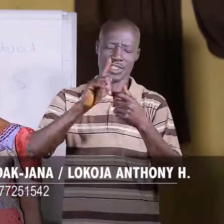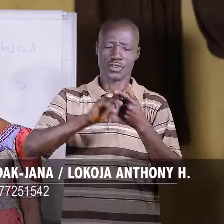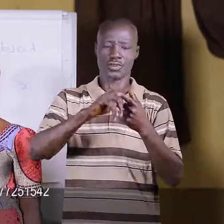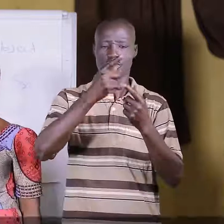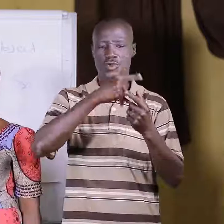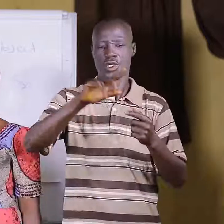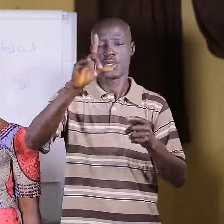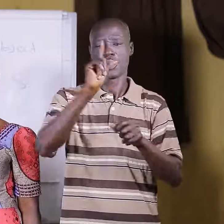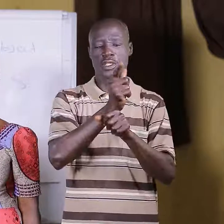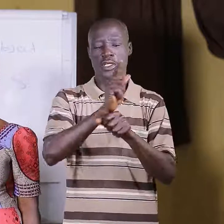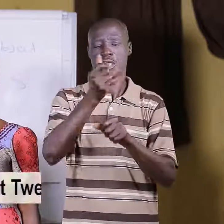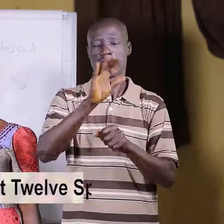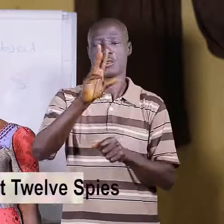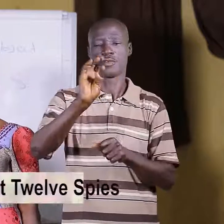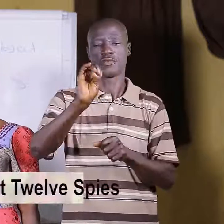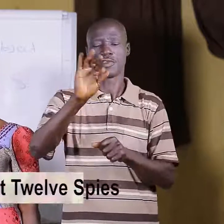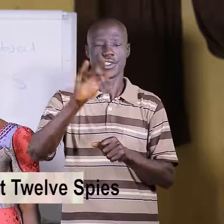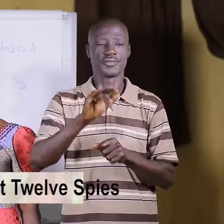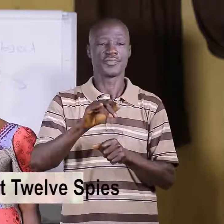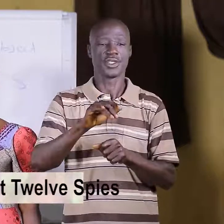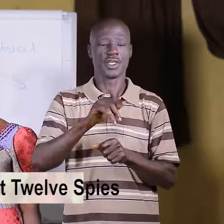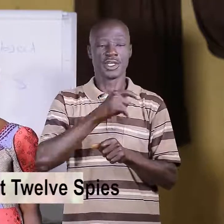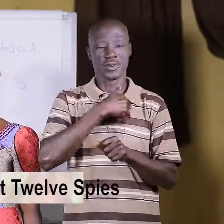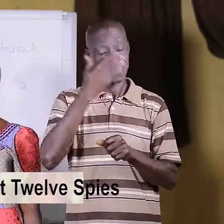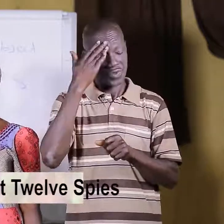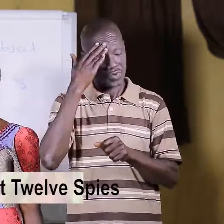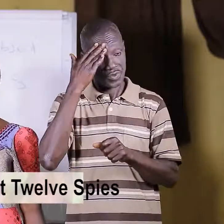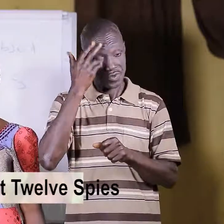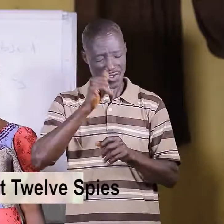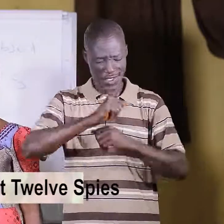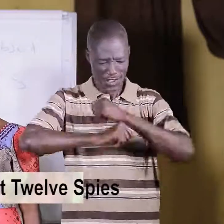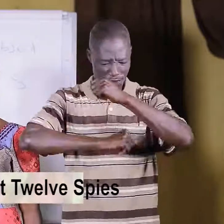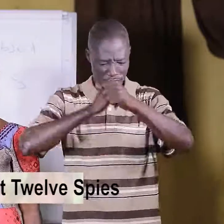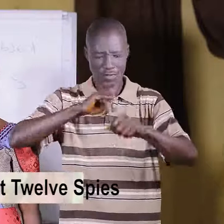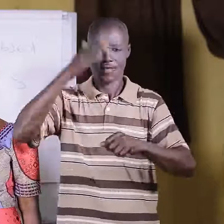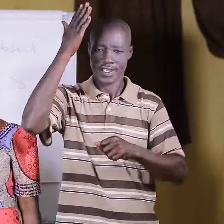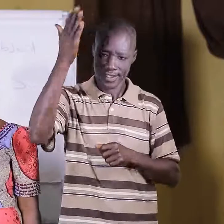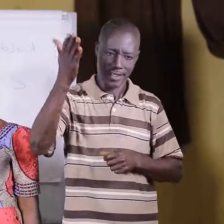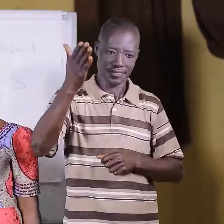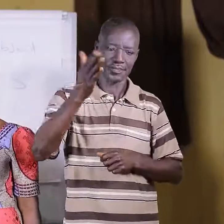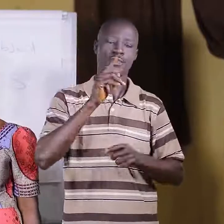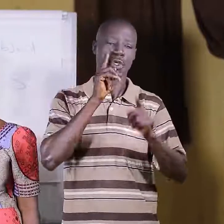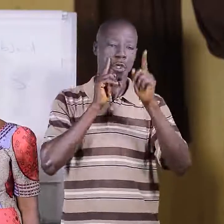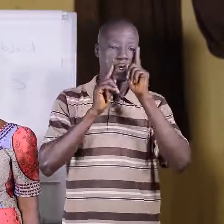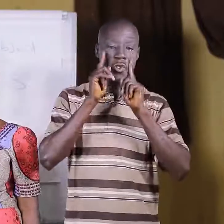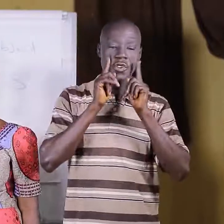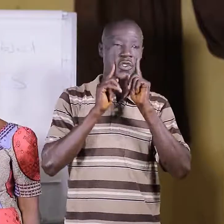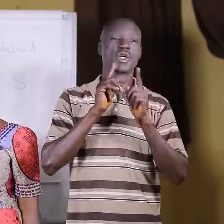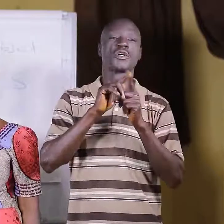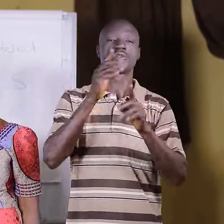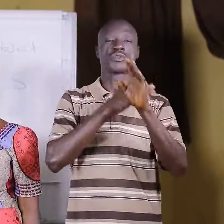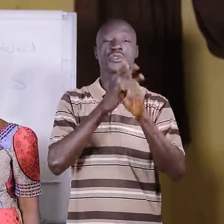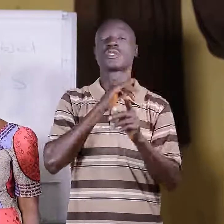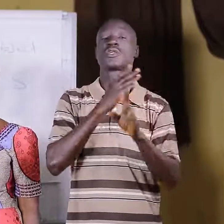land of Egypt. Look at the way they suffered in the land of Egypt. They cried unto God, and God raised